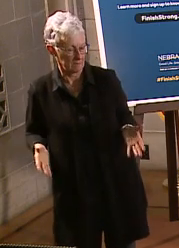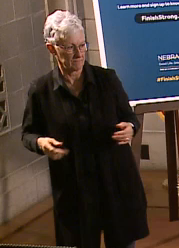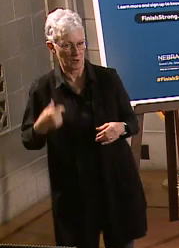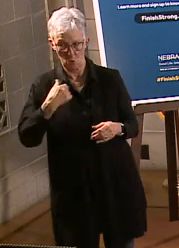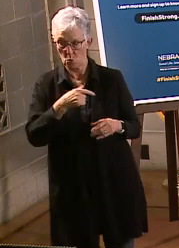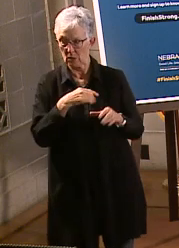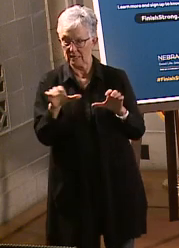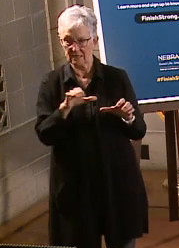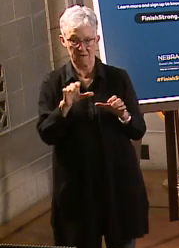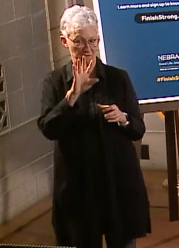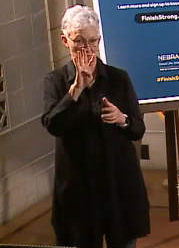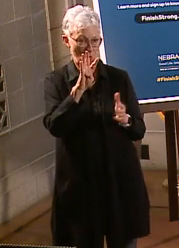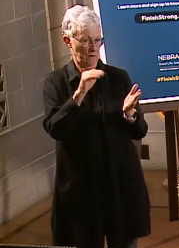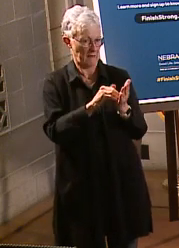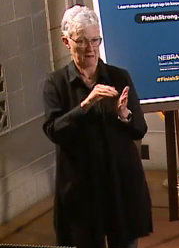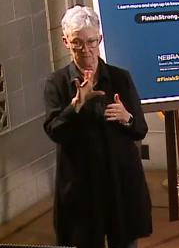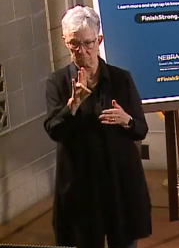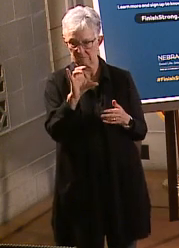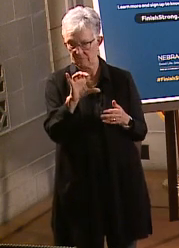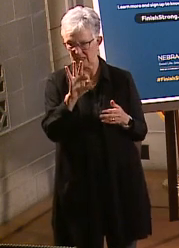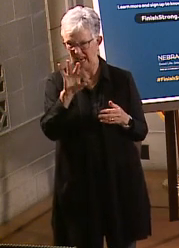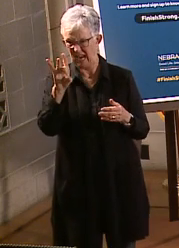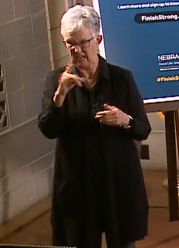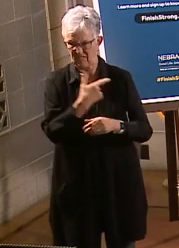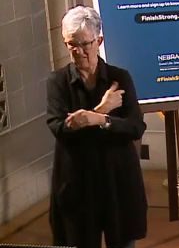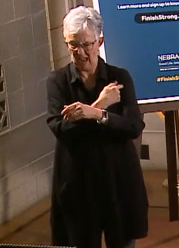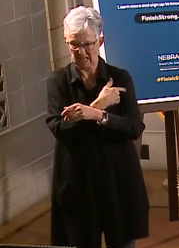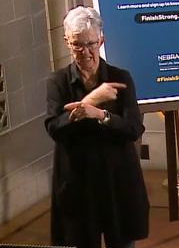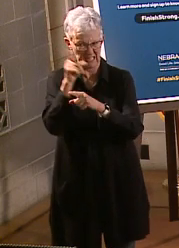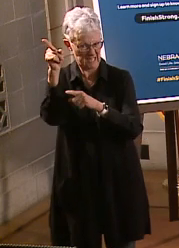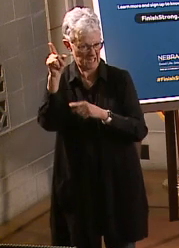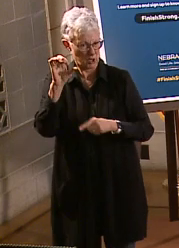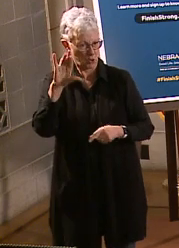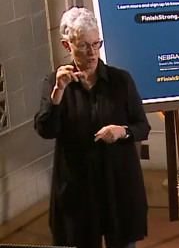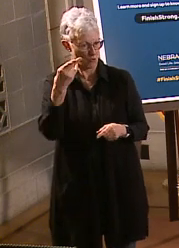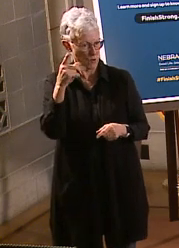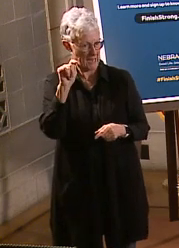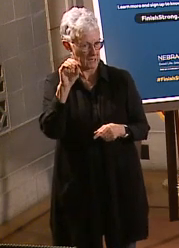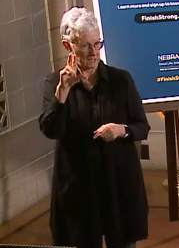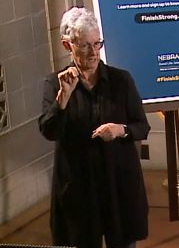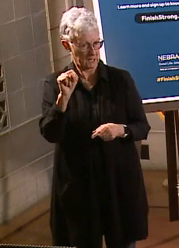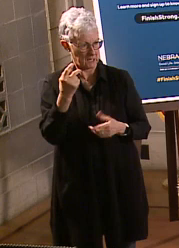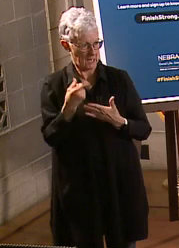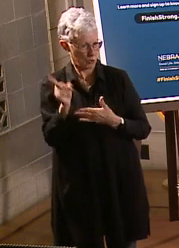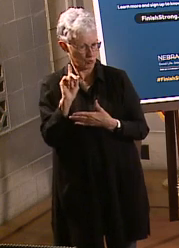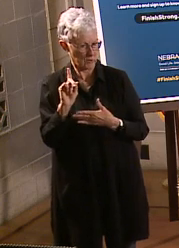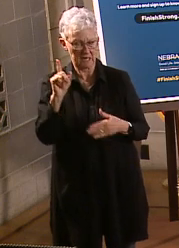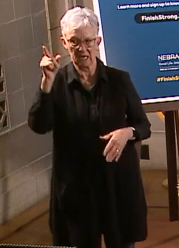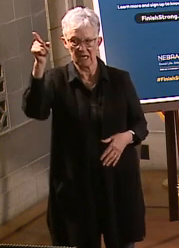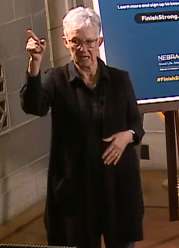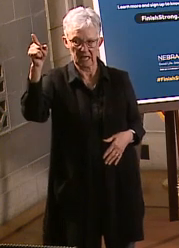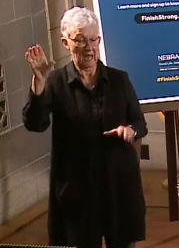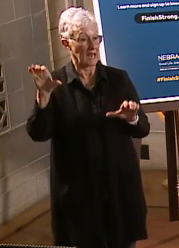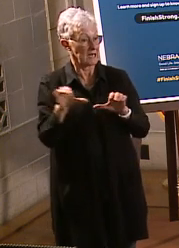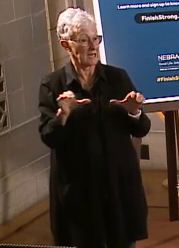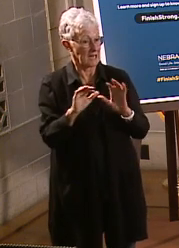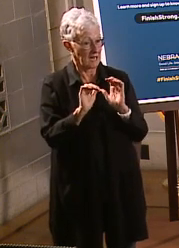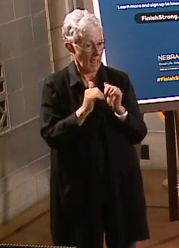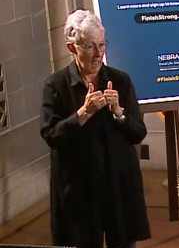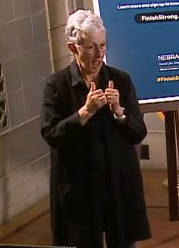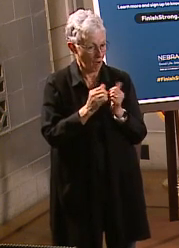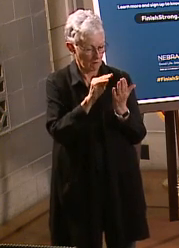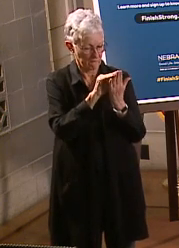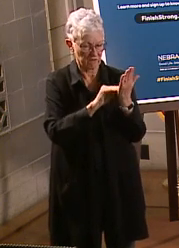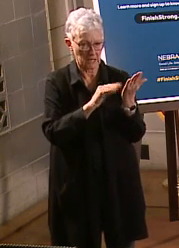4,798 vaccines. I talked about the Creighton Clinic that went so well, but that was all done by paper. Douglas County was on paper for that